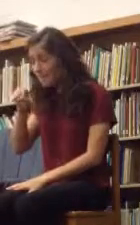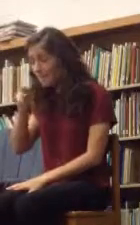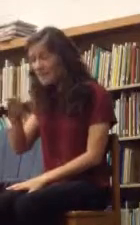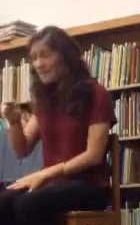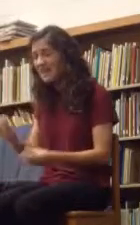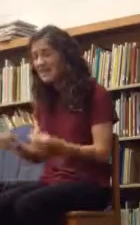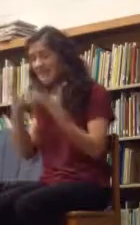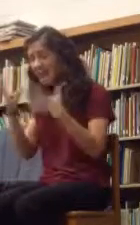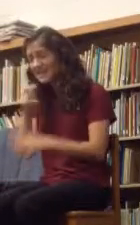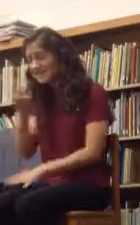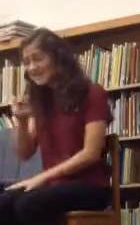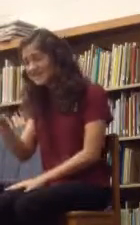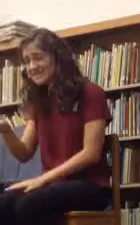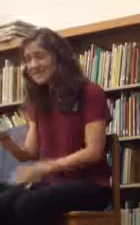10? 10 million? Go away, snakes!